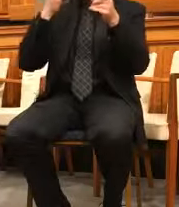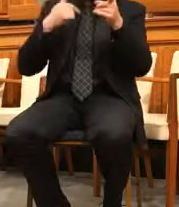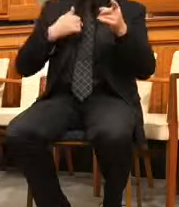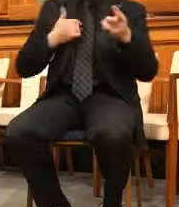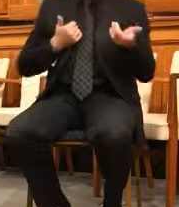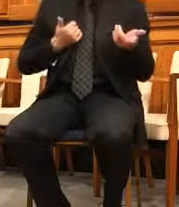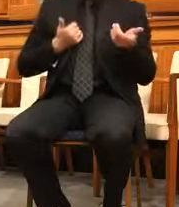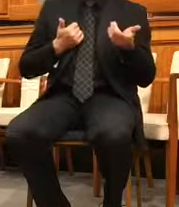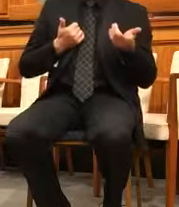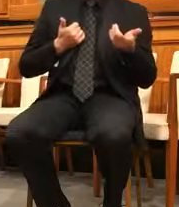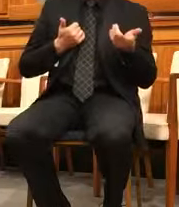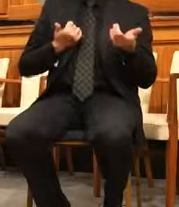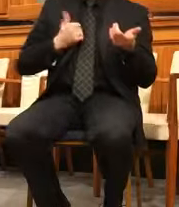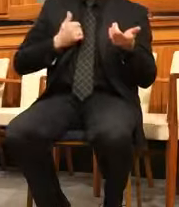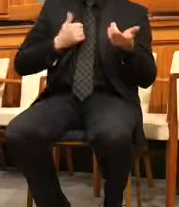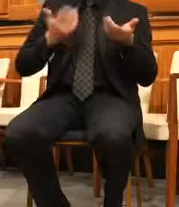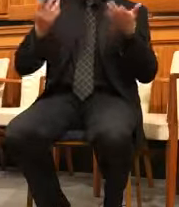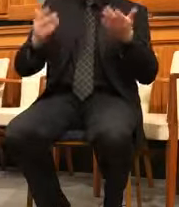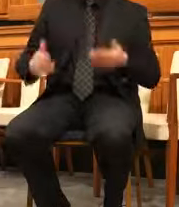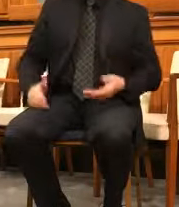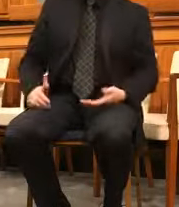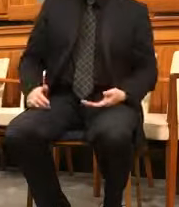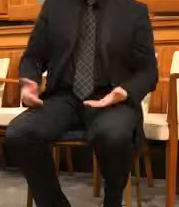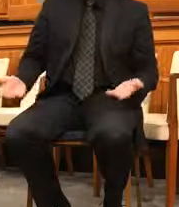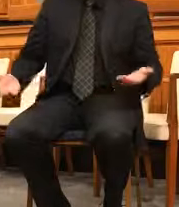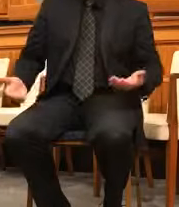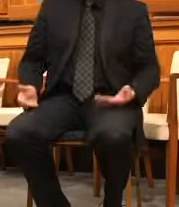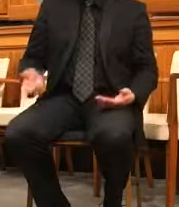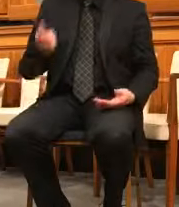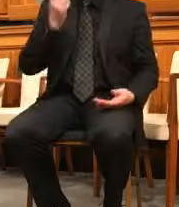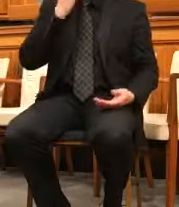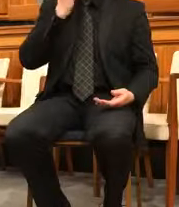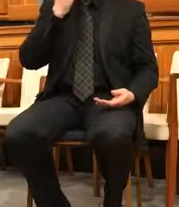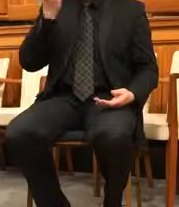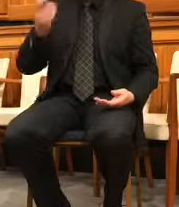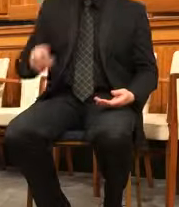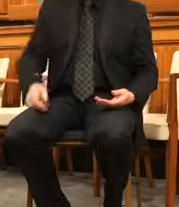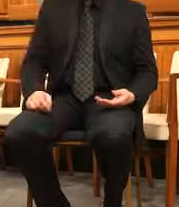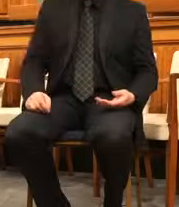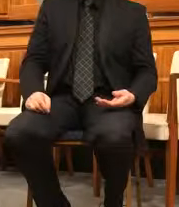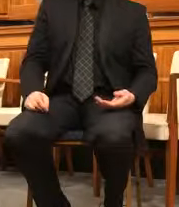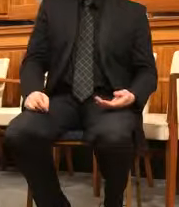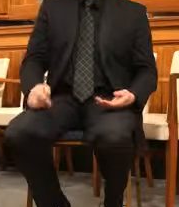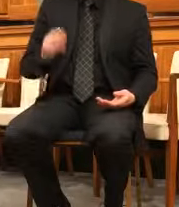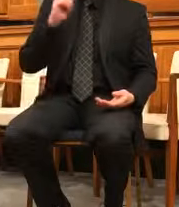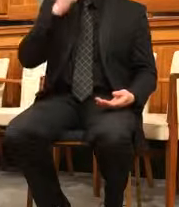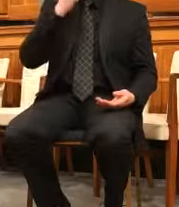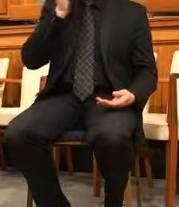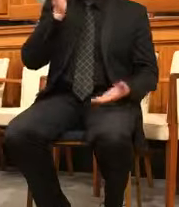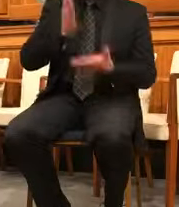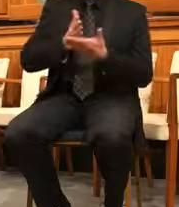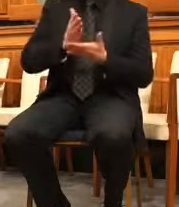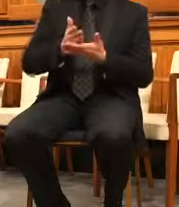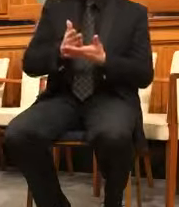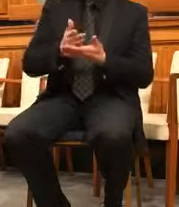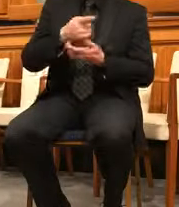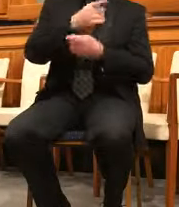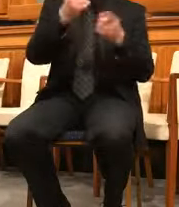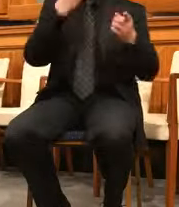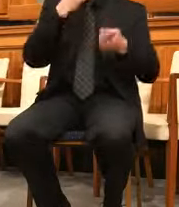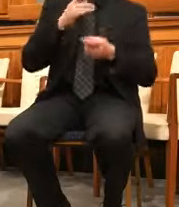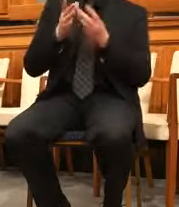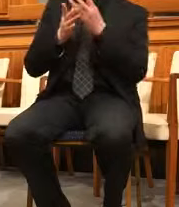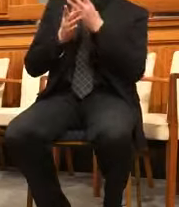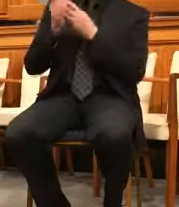presumption. You may take it for granted. You may take it for granted that God, if He is there,